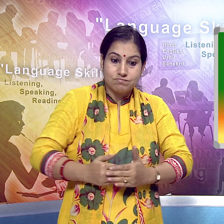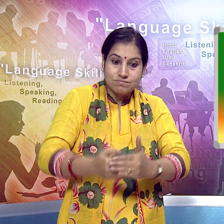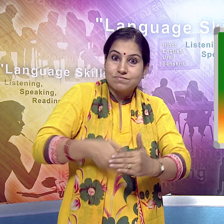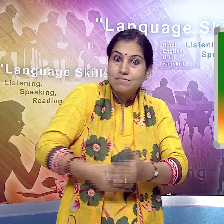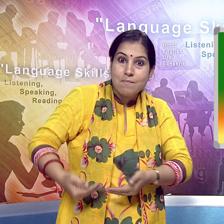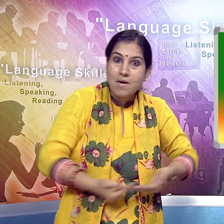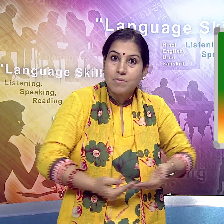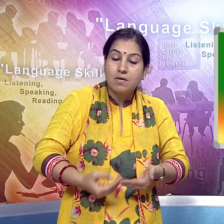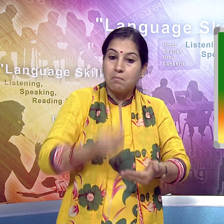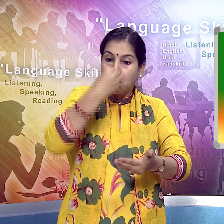or the growth of the fetus.